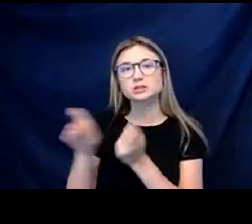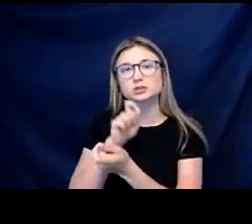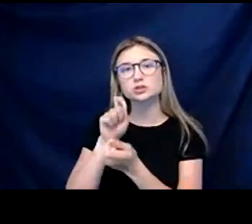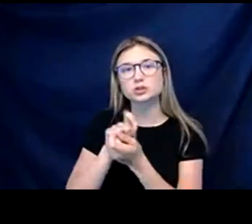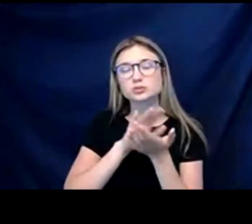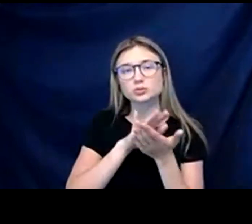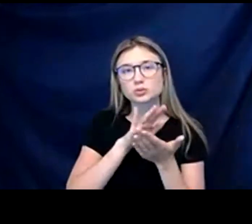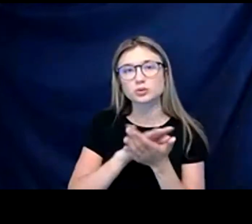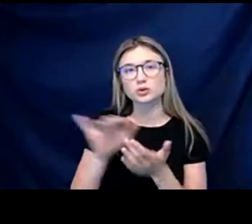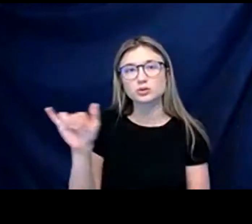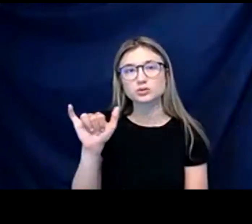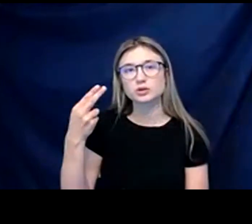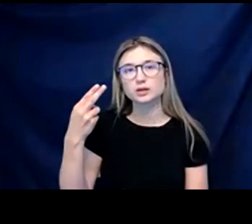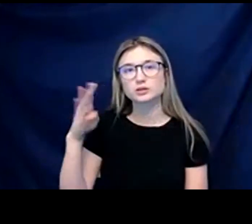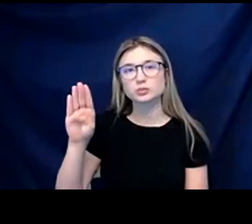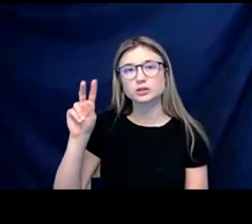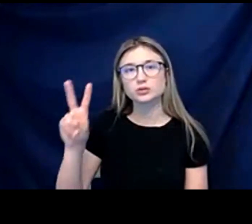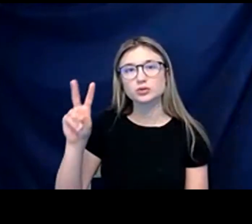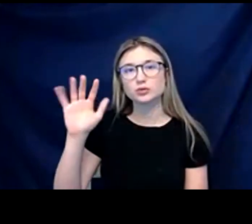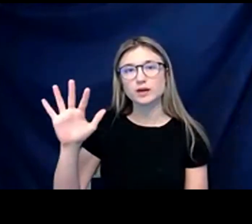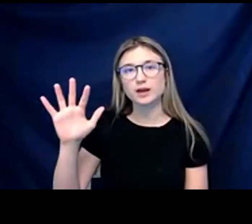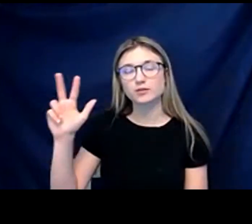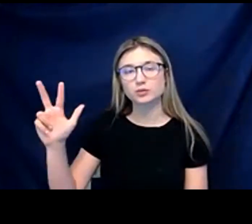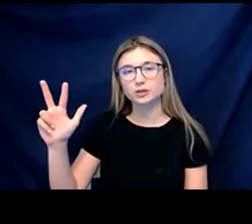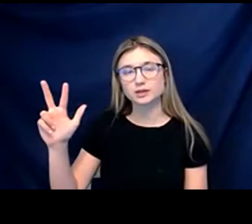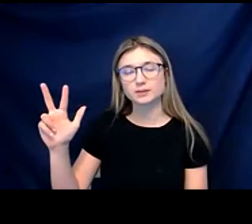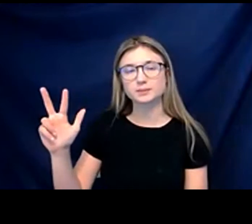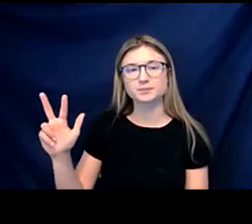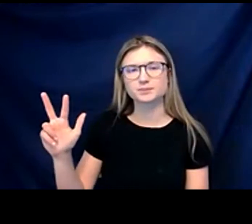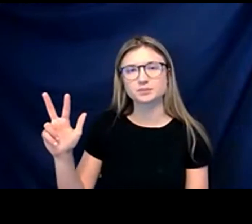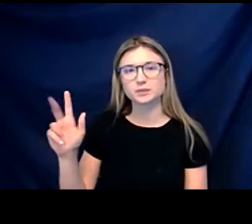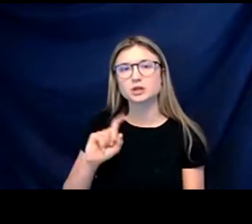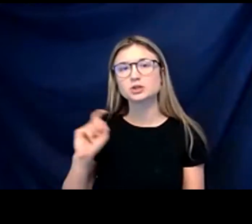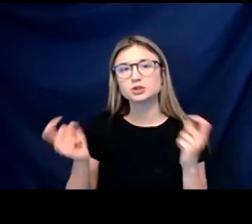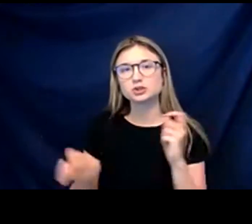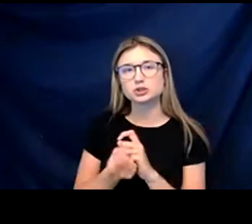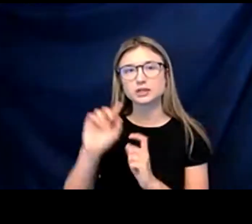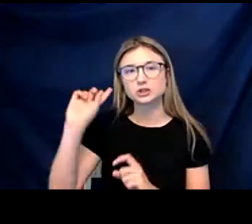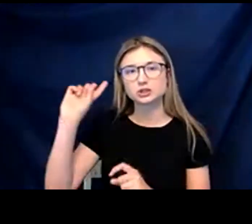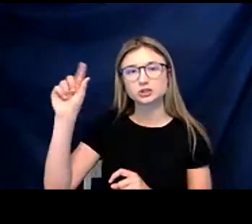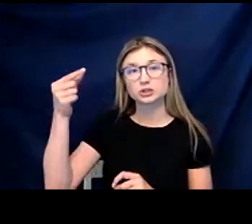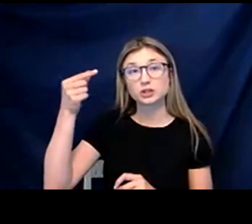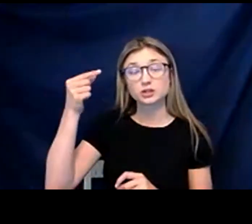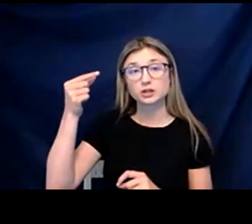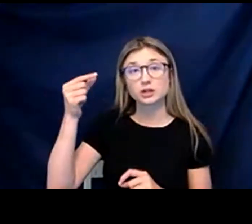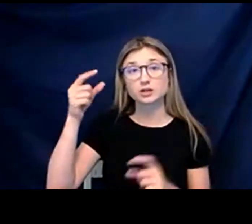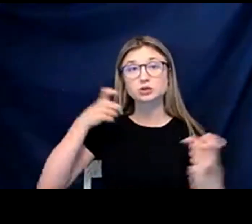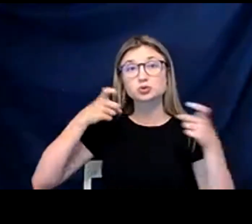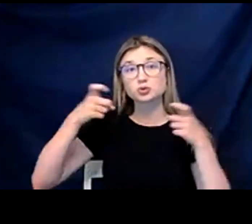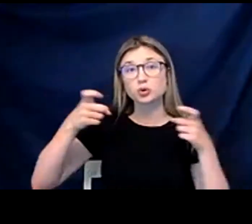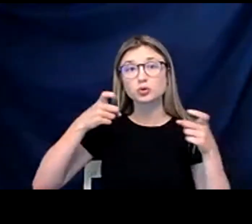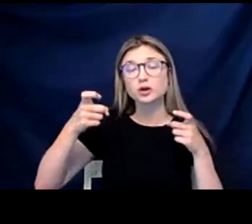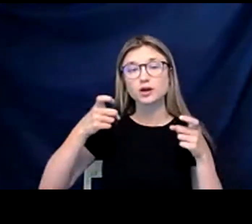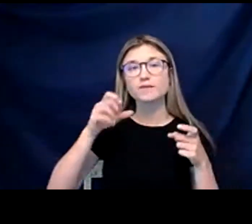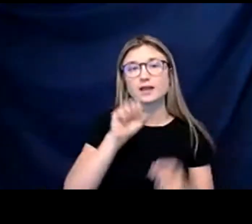Also, HB 253, it changed the governance of the special schools district, which